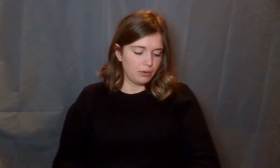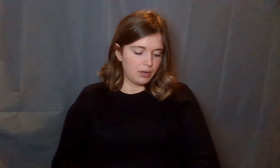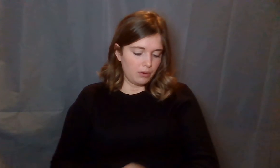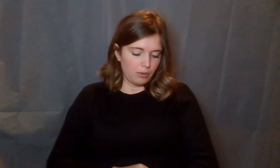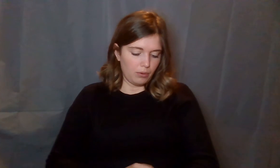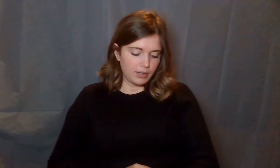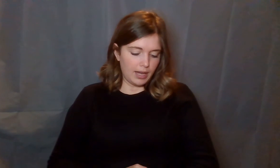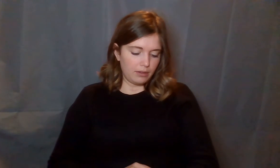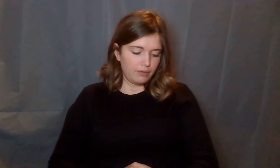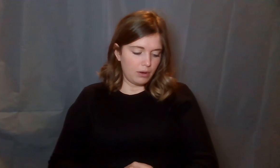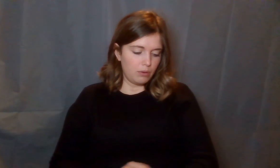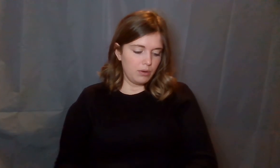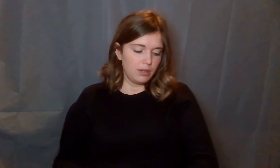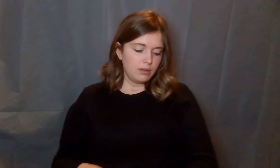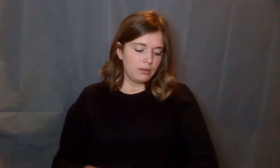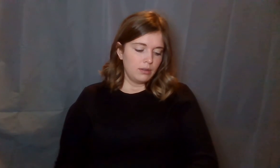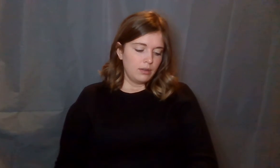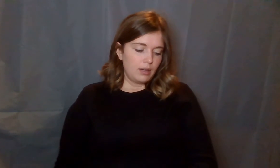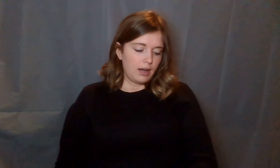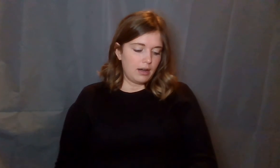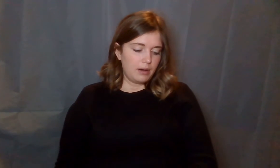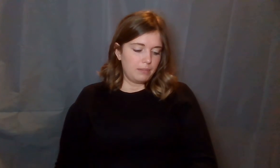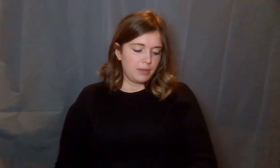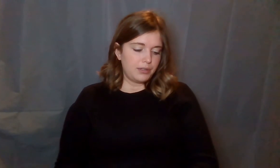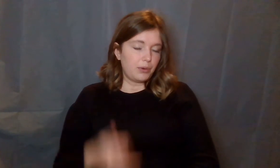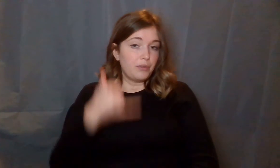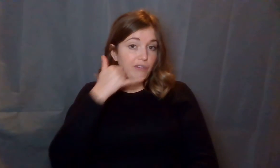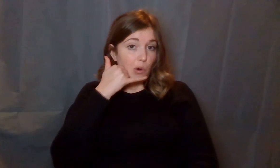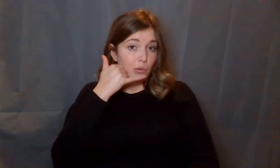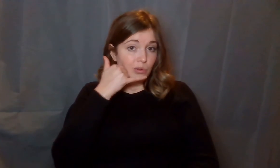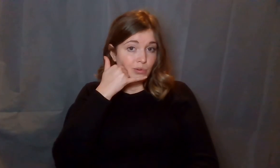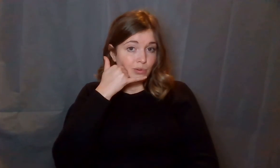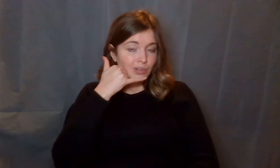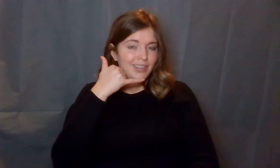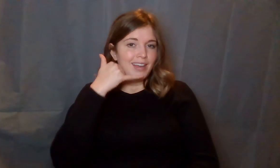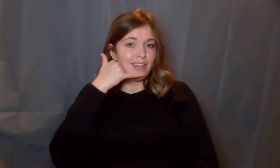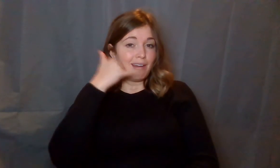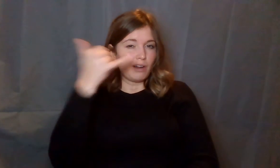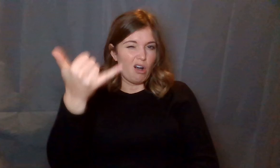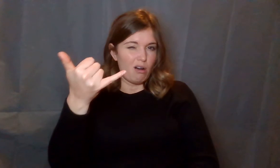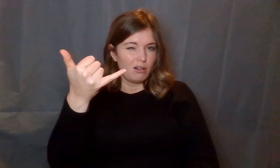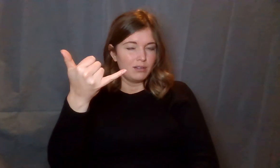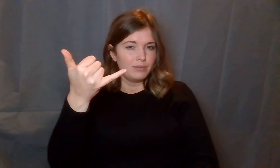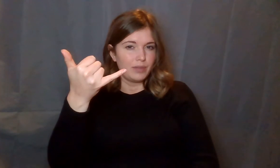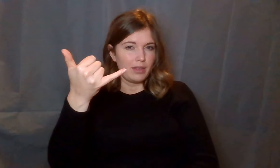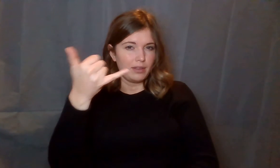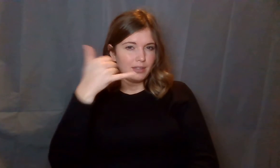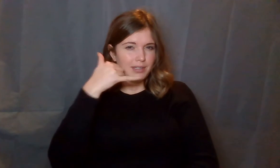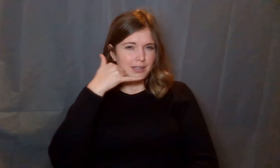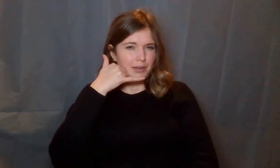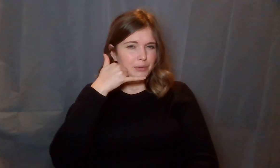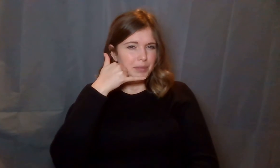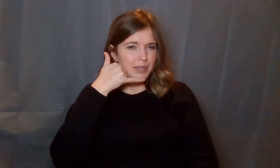to or telephone. So phone and then call. I think this is another repeat